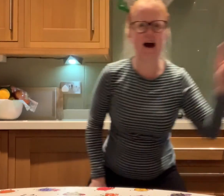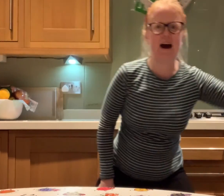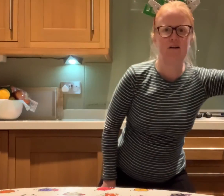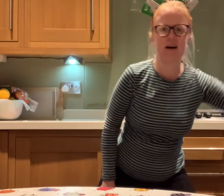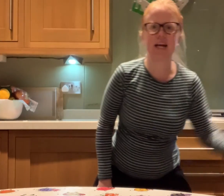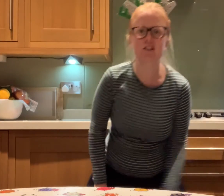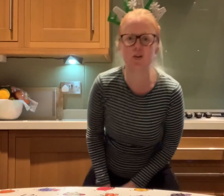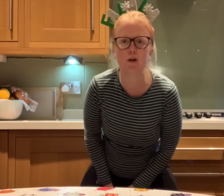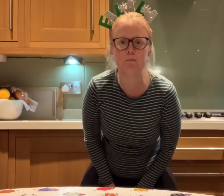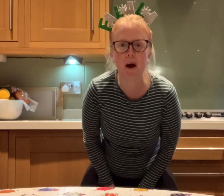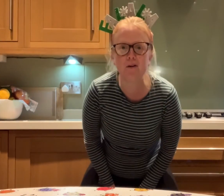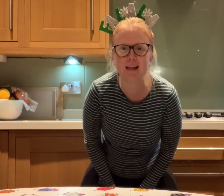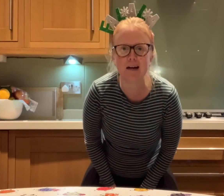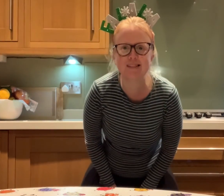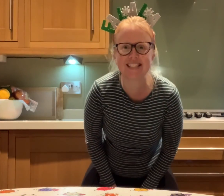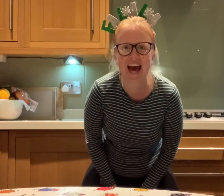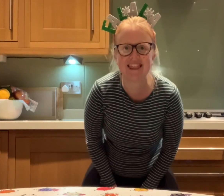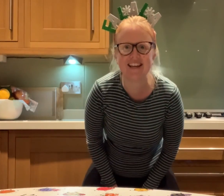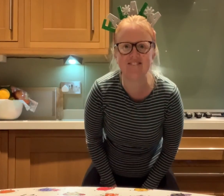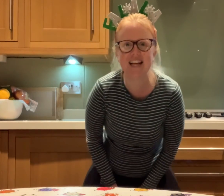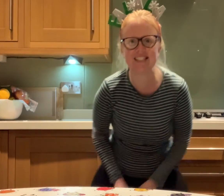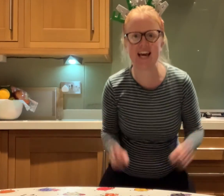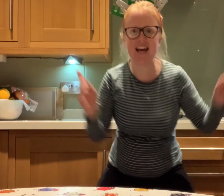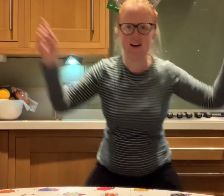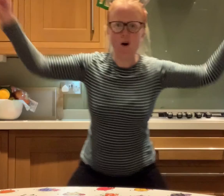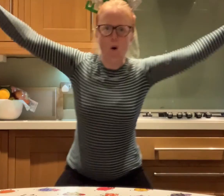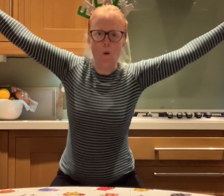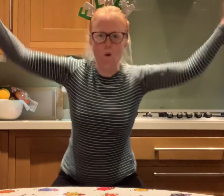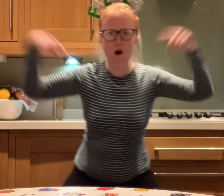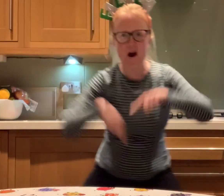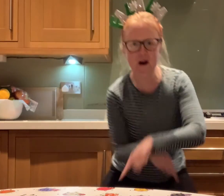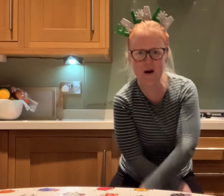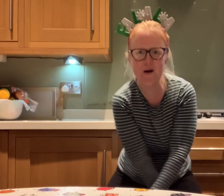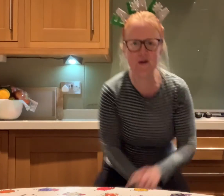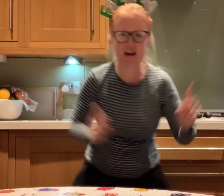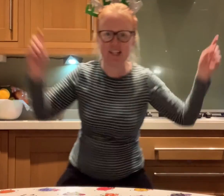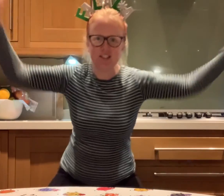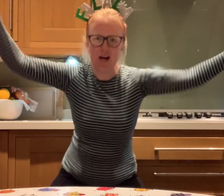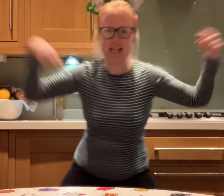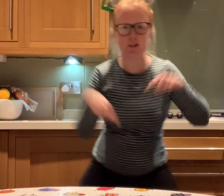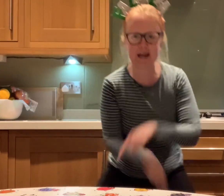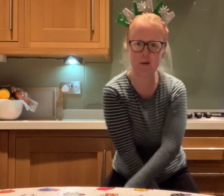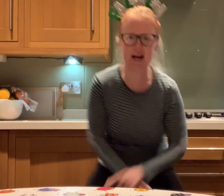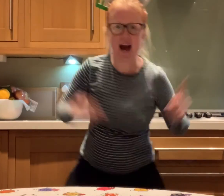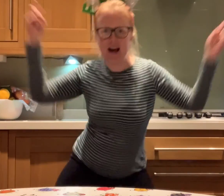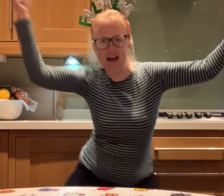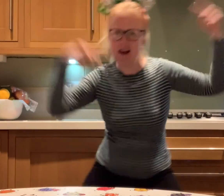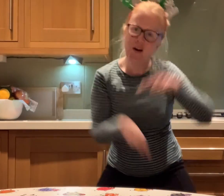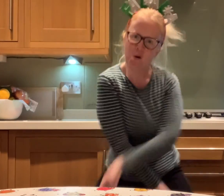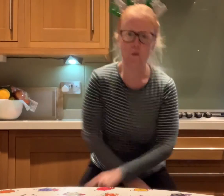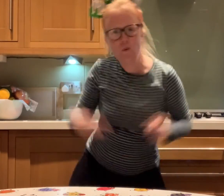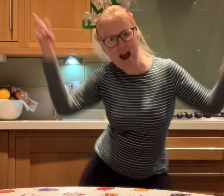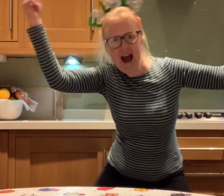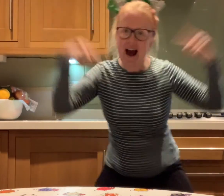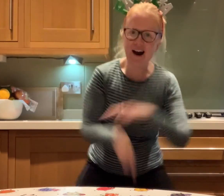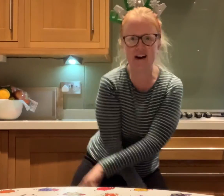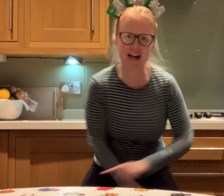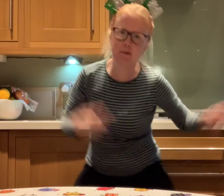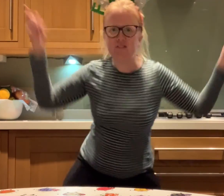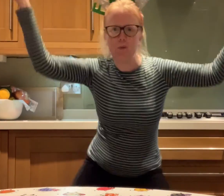Wow. Can you do it with both arms together? You ready? Woo! Can you do it a little bit quicker? Wow. Add a bit of a